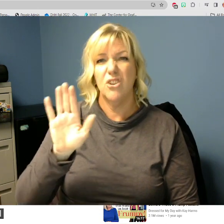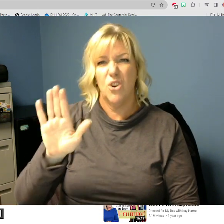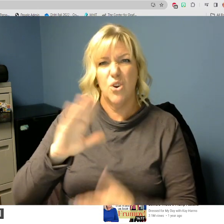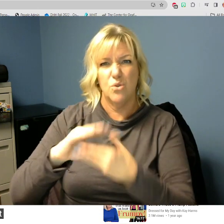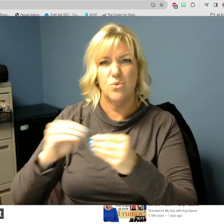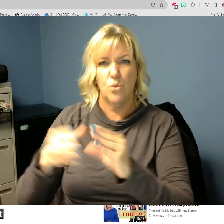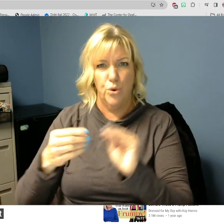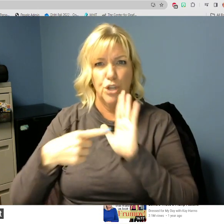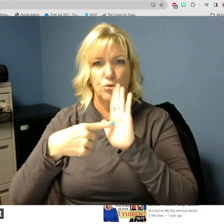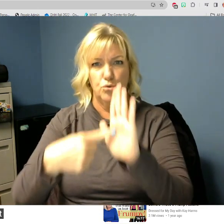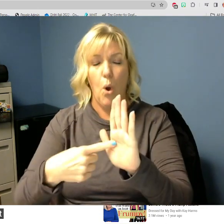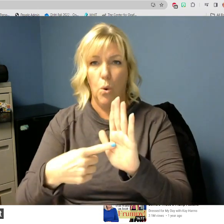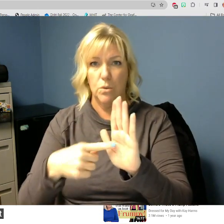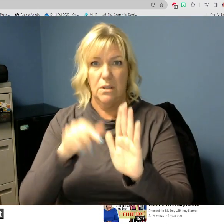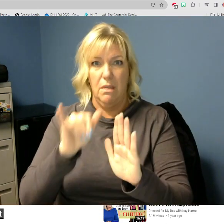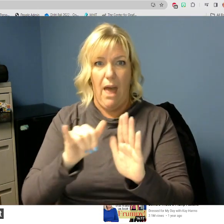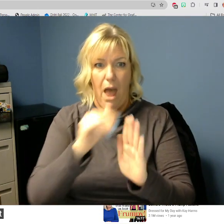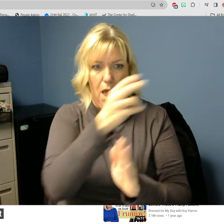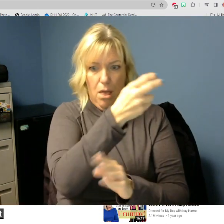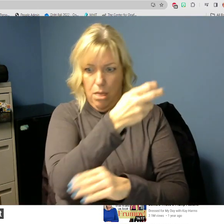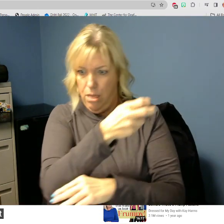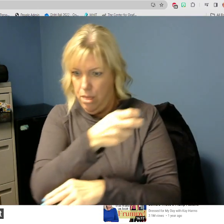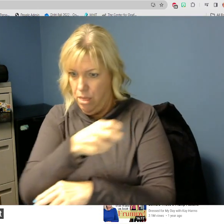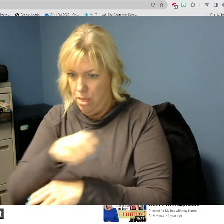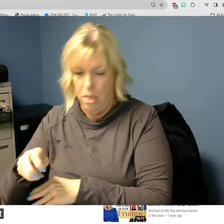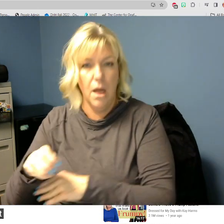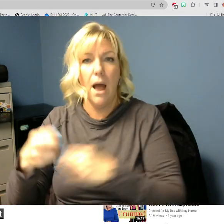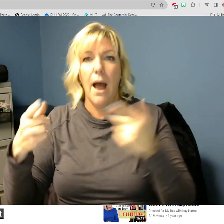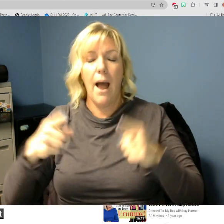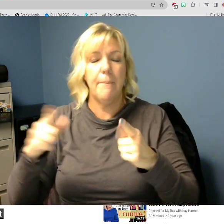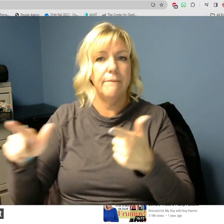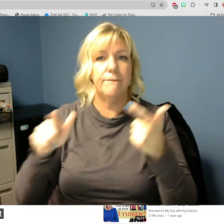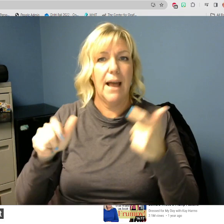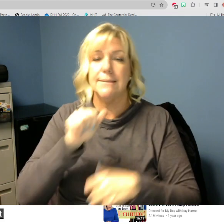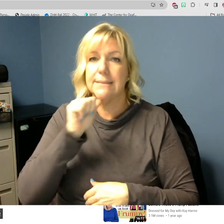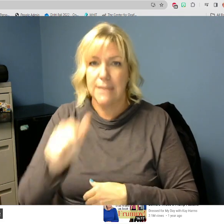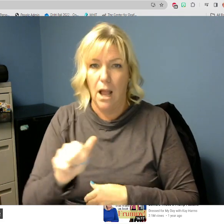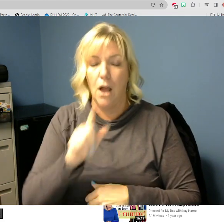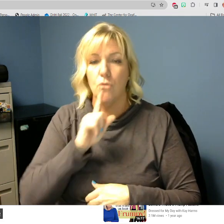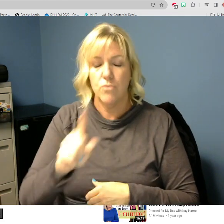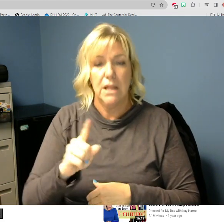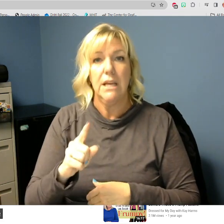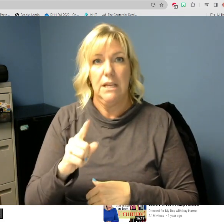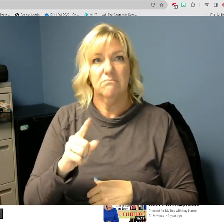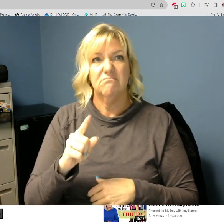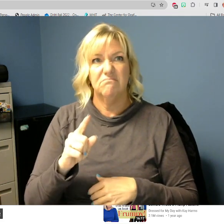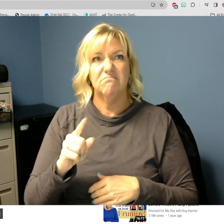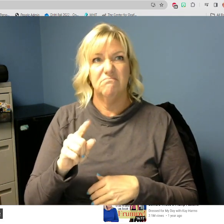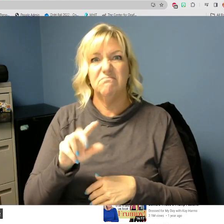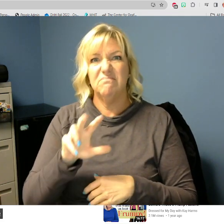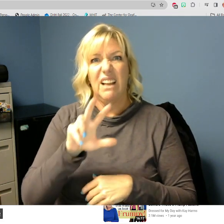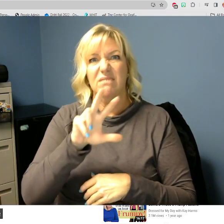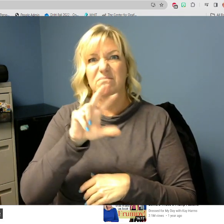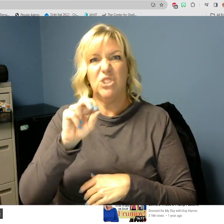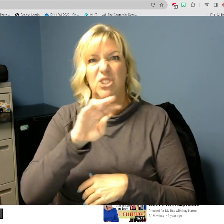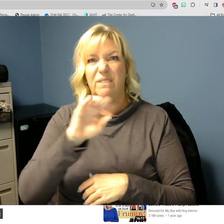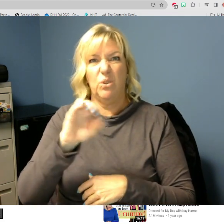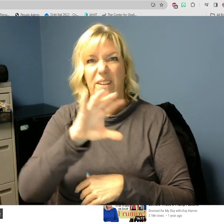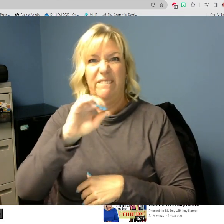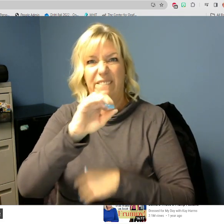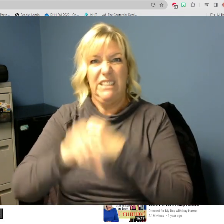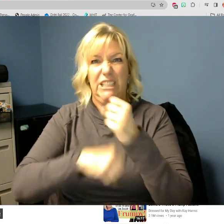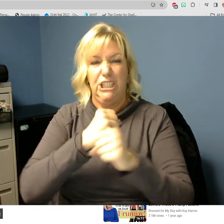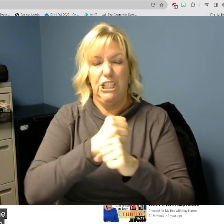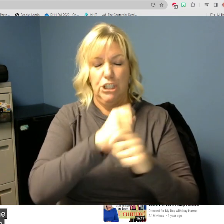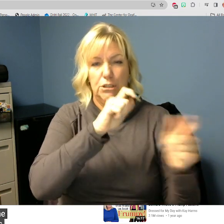once. There's a documentary series that includes some discussion of her life, and one historian said